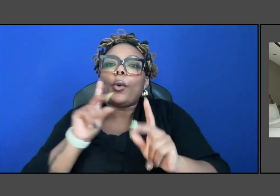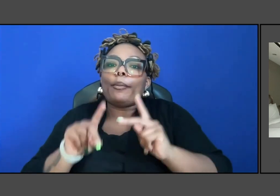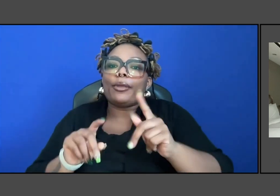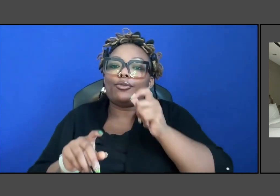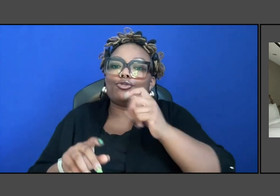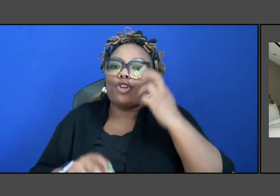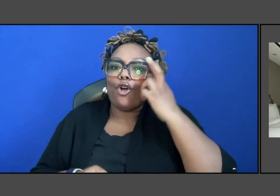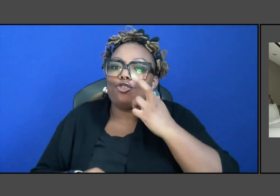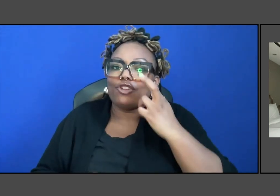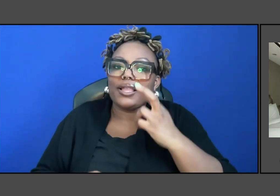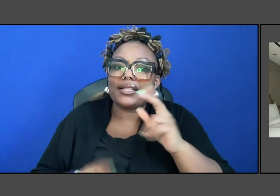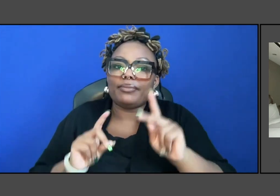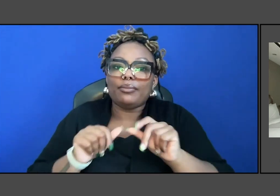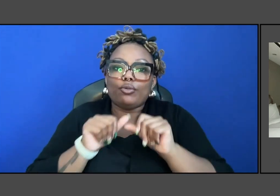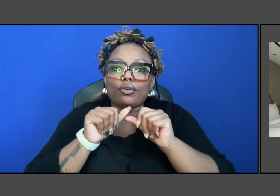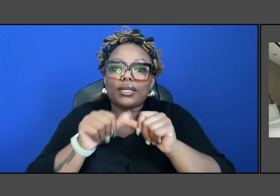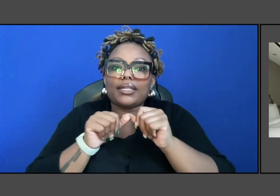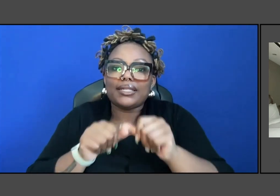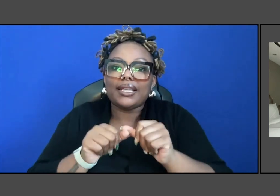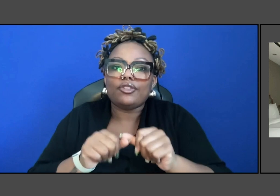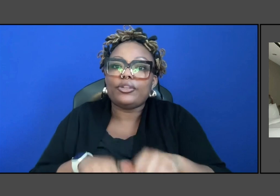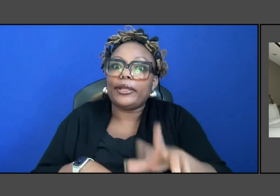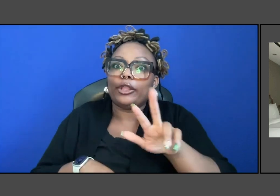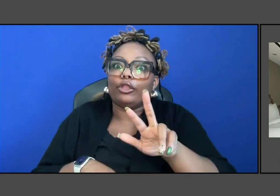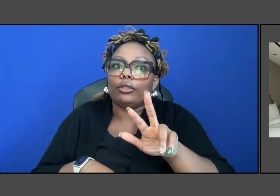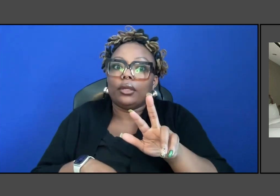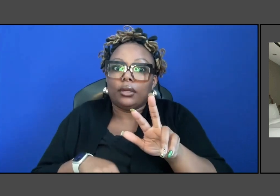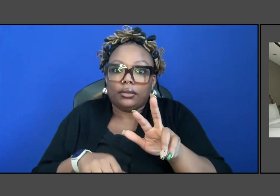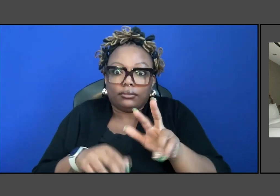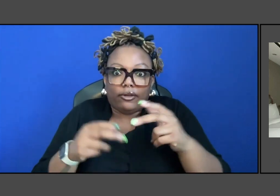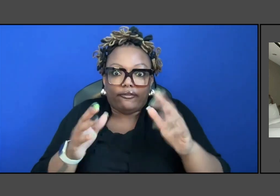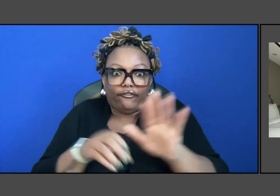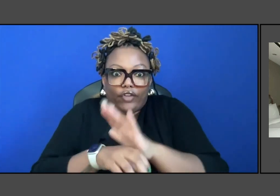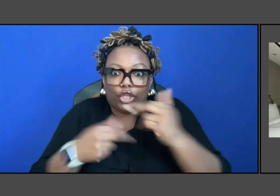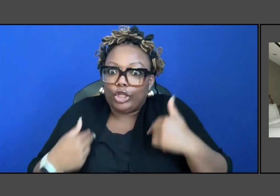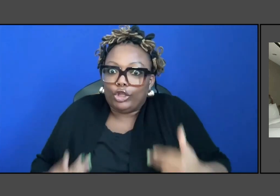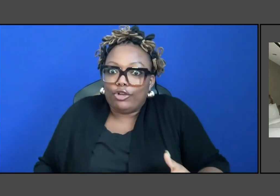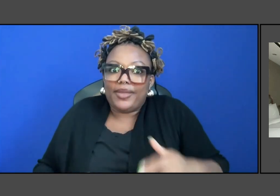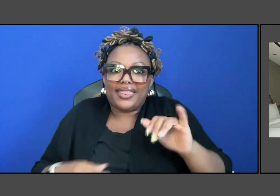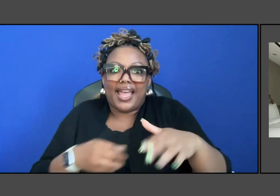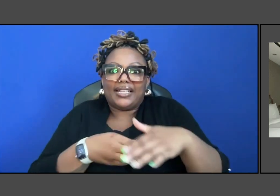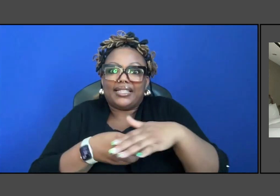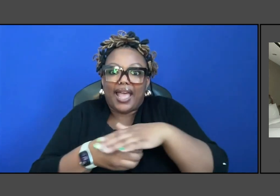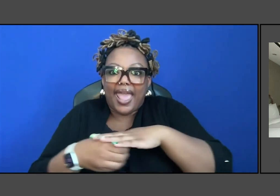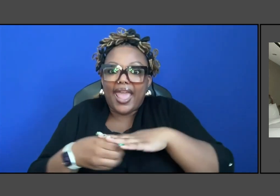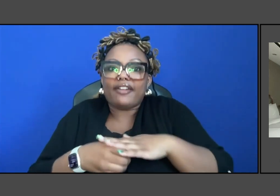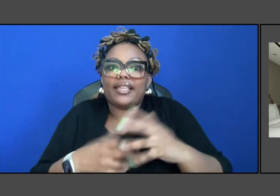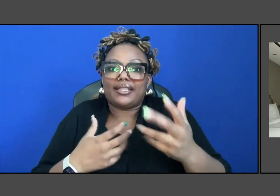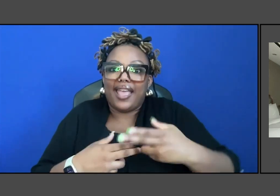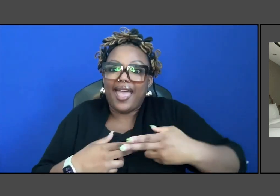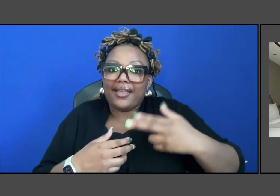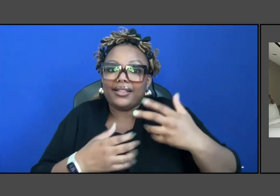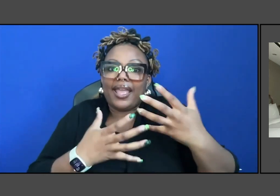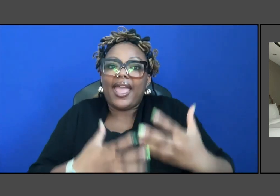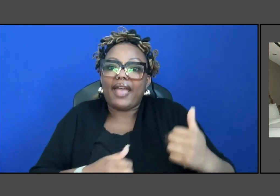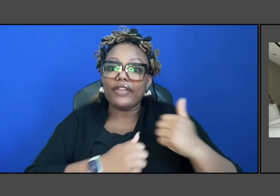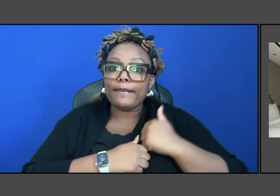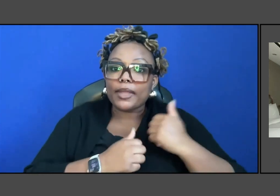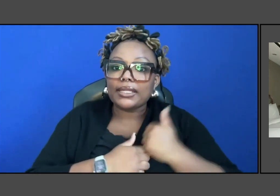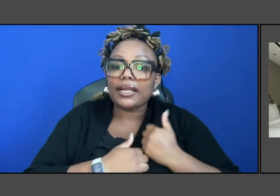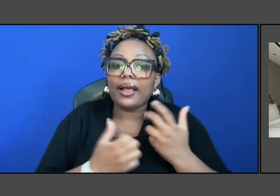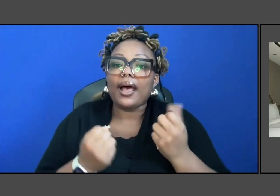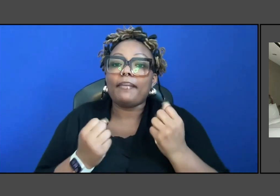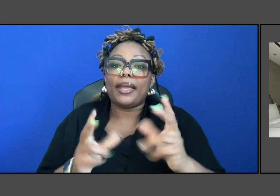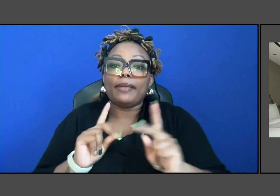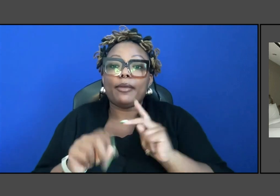continue to be three-dimensional human beings there. That's an area that's very militarized. A lot of people working in law enforcement, for